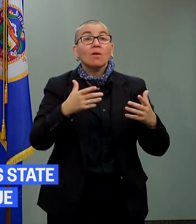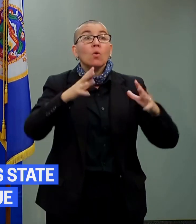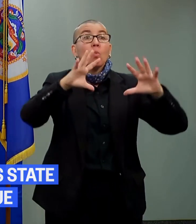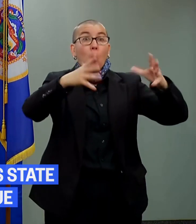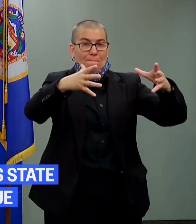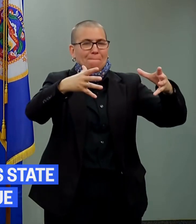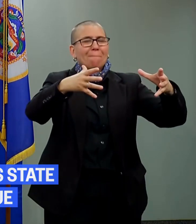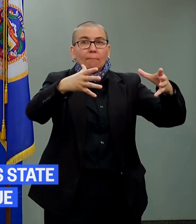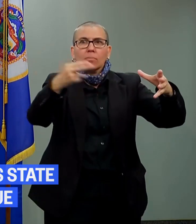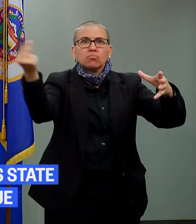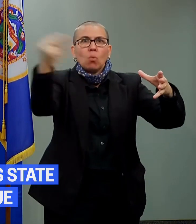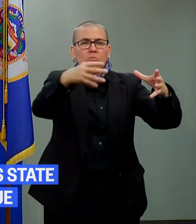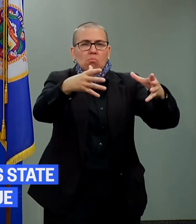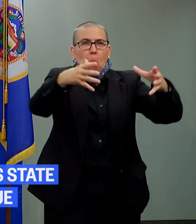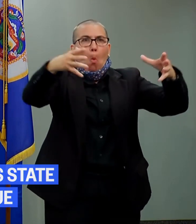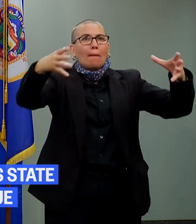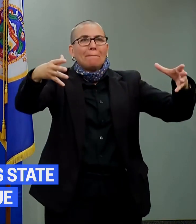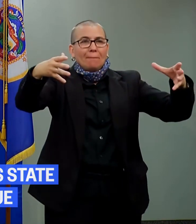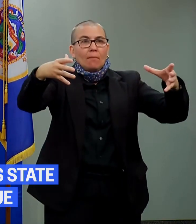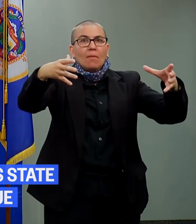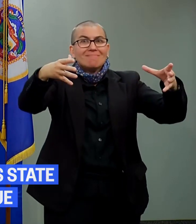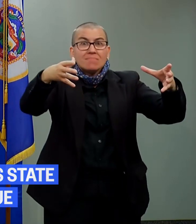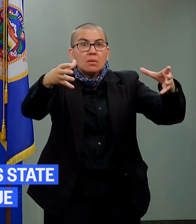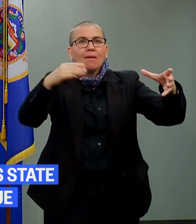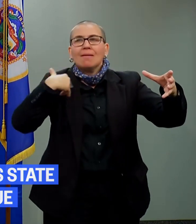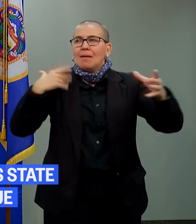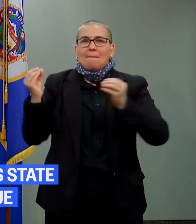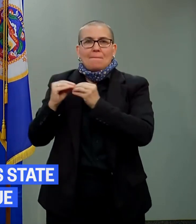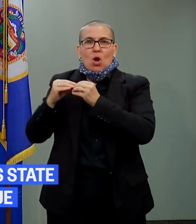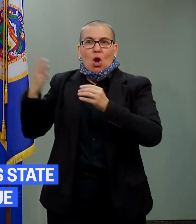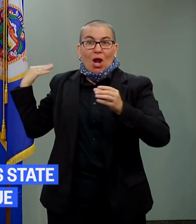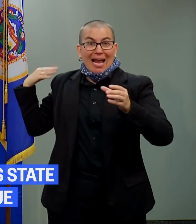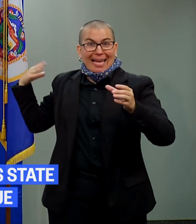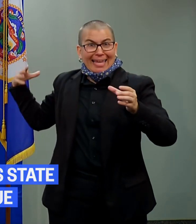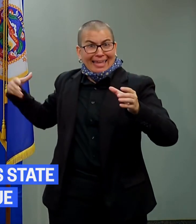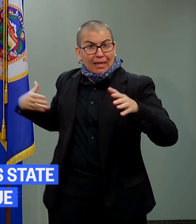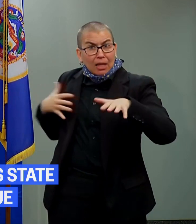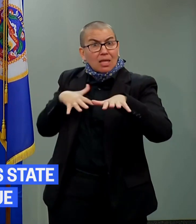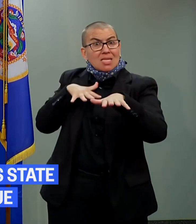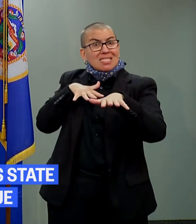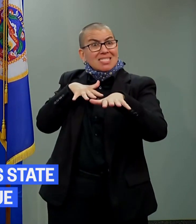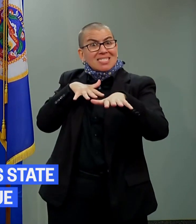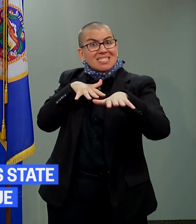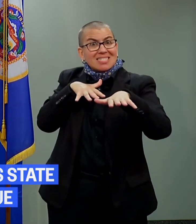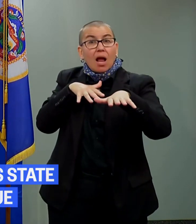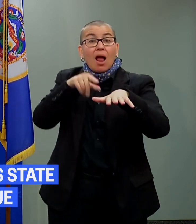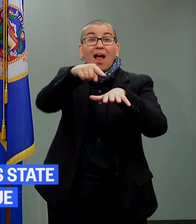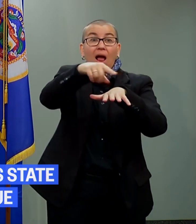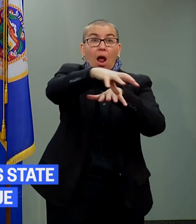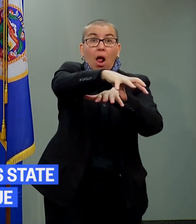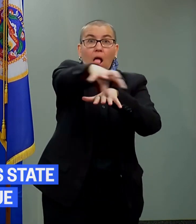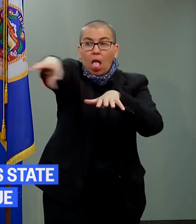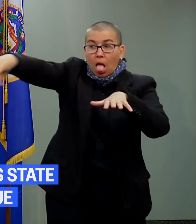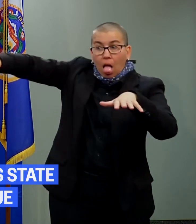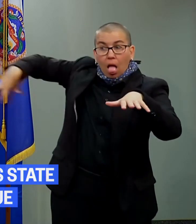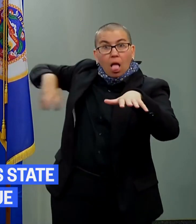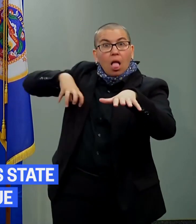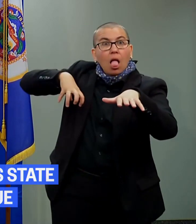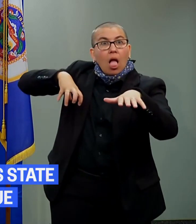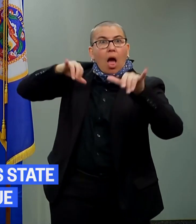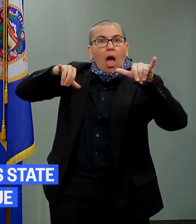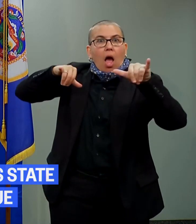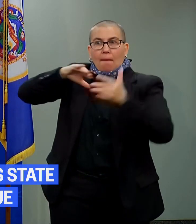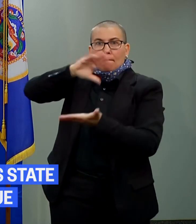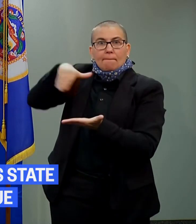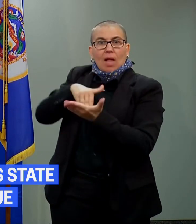stay behind you. That would just be a recipe for failure, particularly for those extremely bad actors who would like nothing more